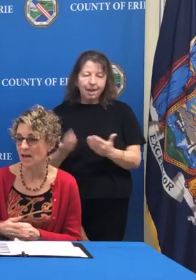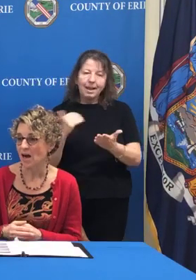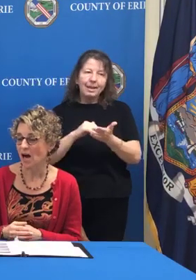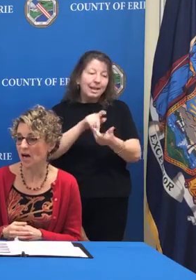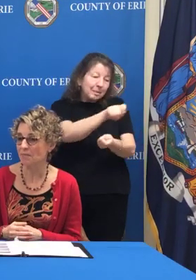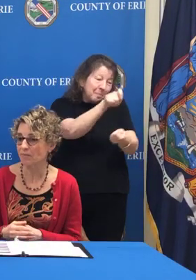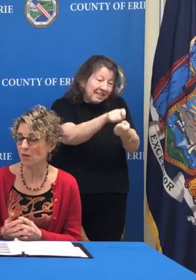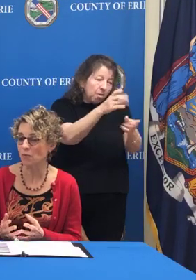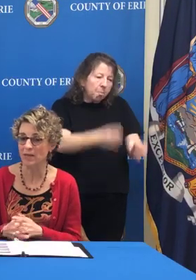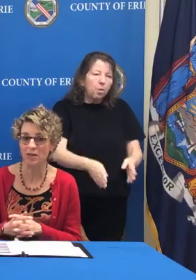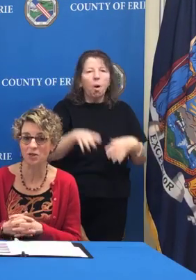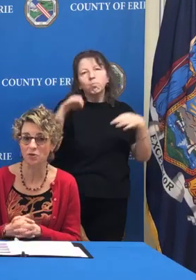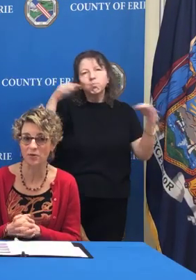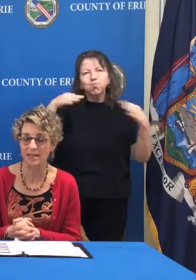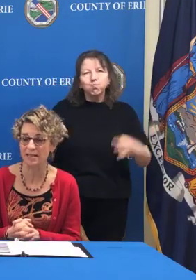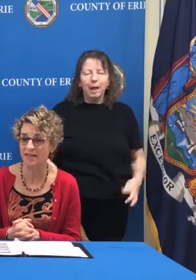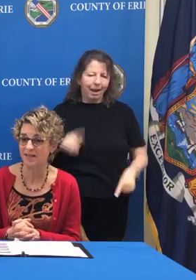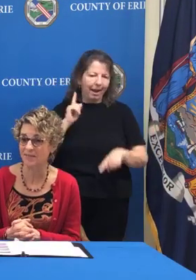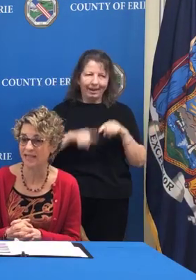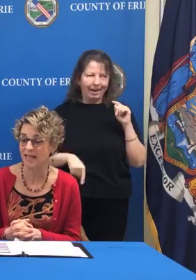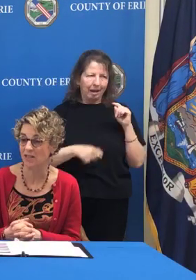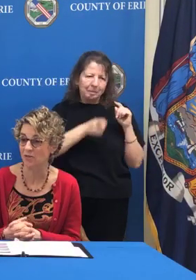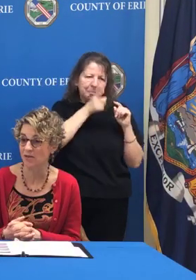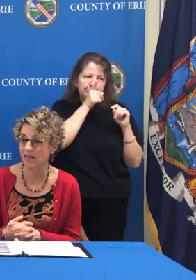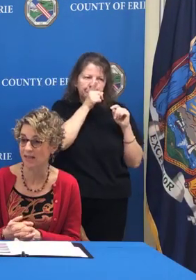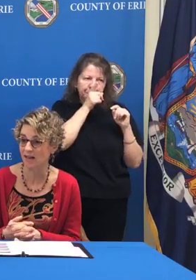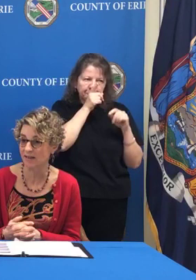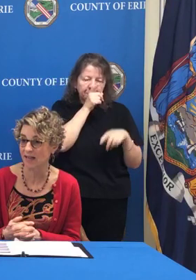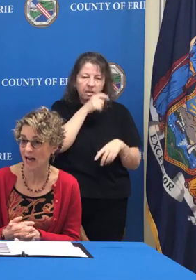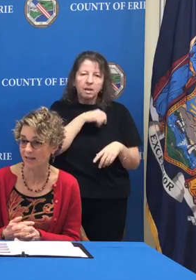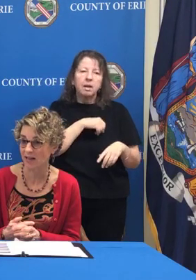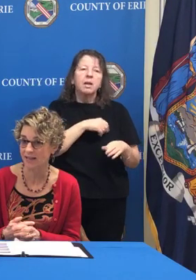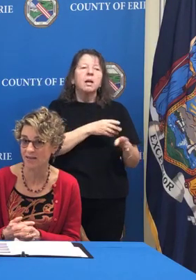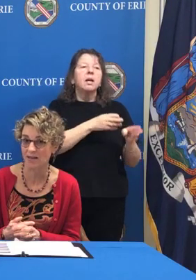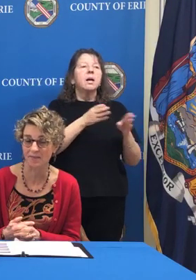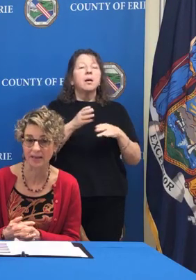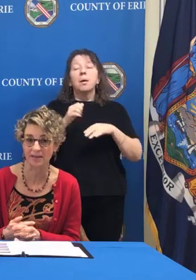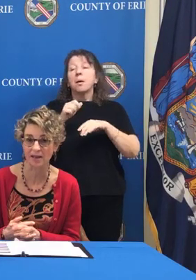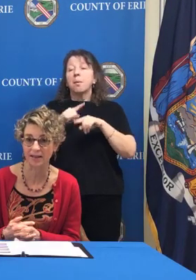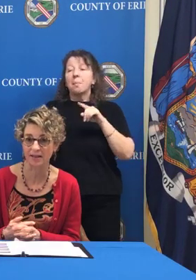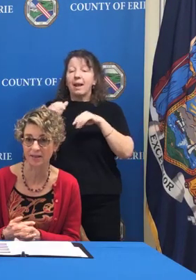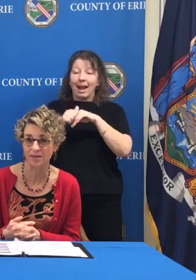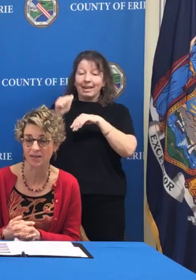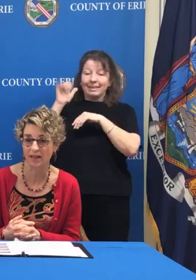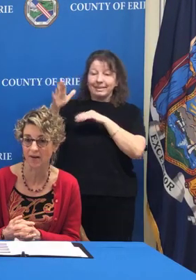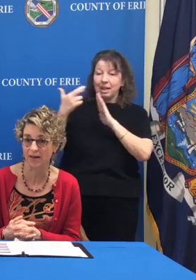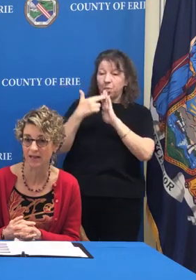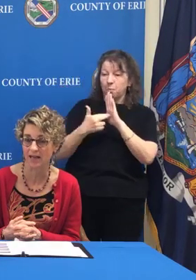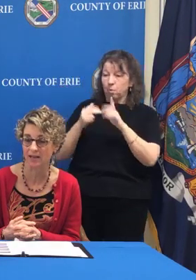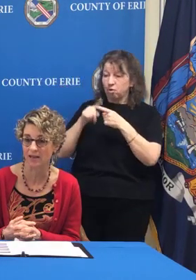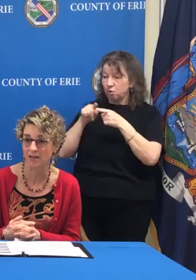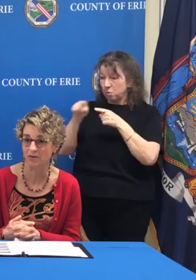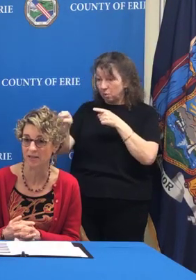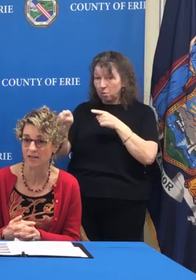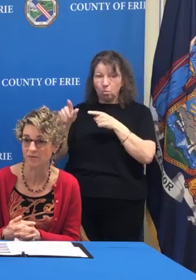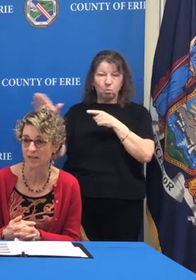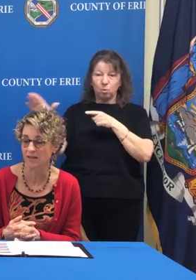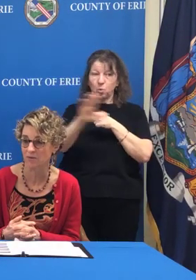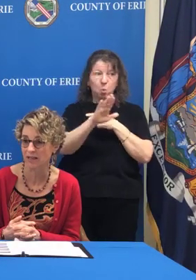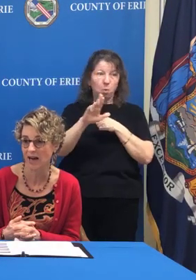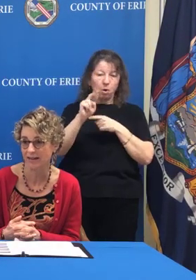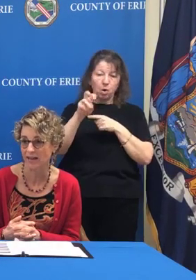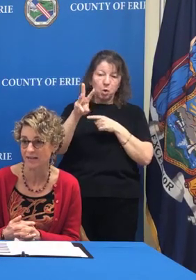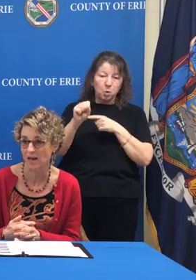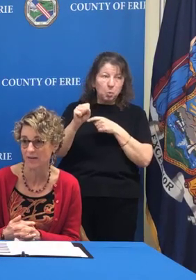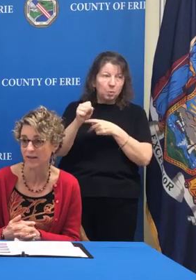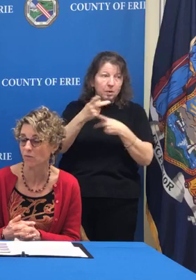cases. What we could do is send you the guidelines. I can give them to Kara, and you can see what